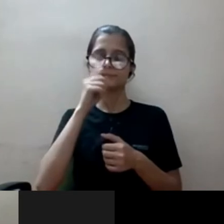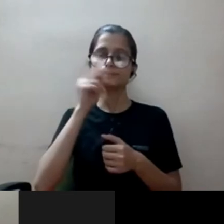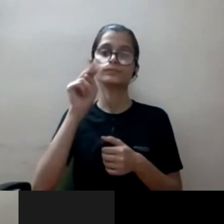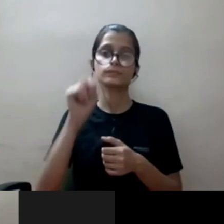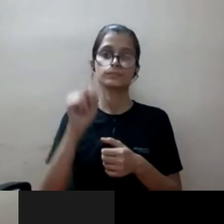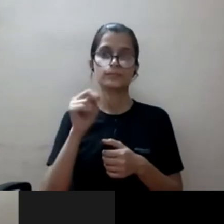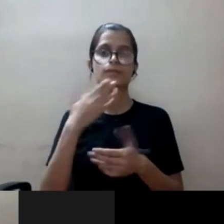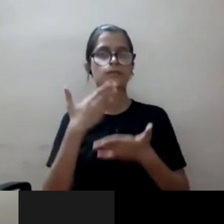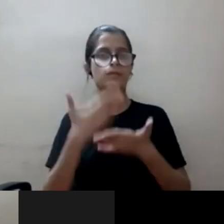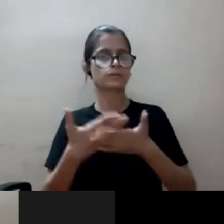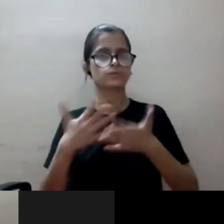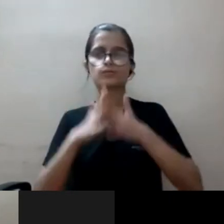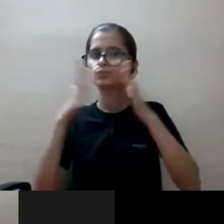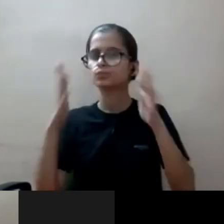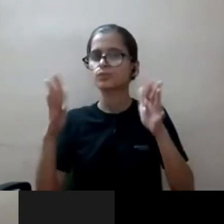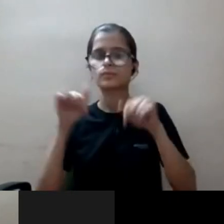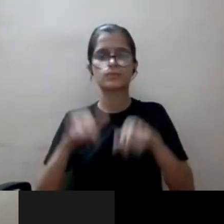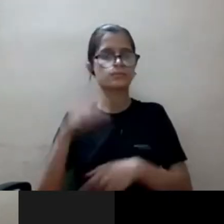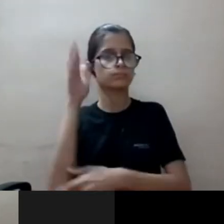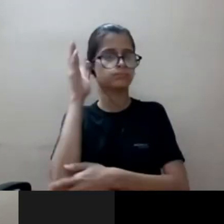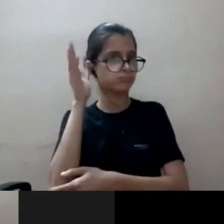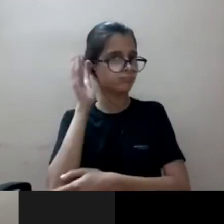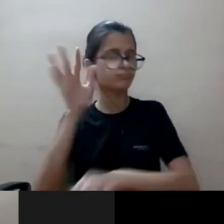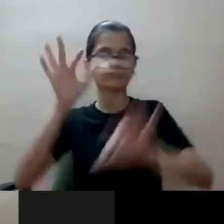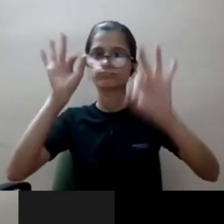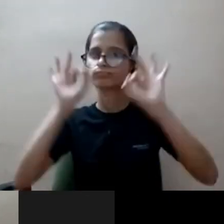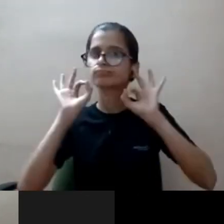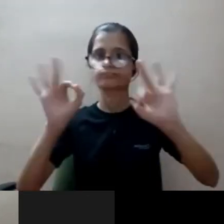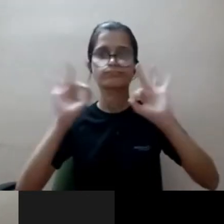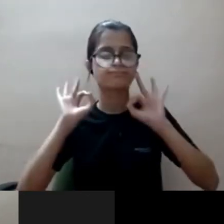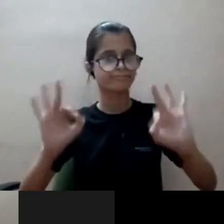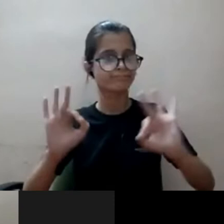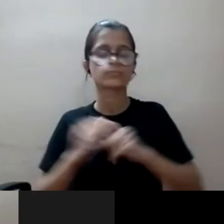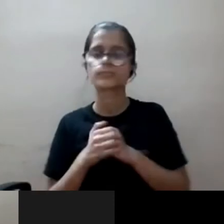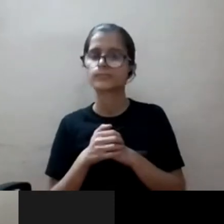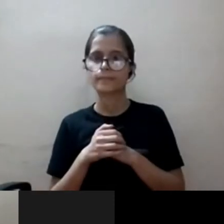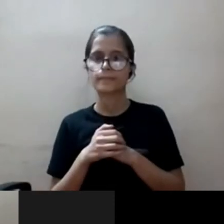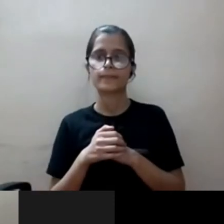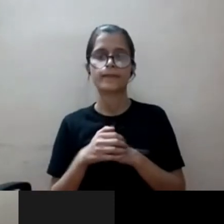you so much. And wonderful, wonderful session. I mean, I am